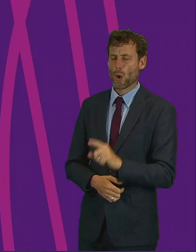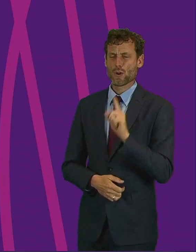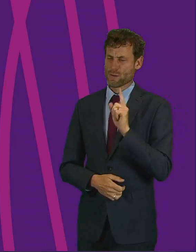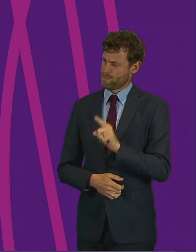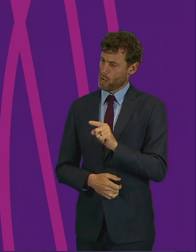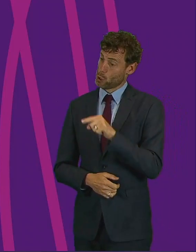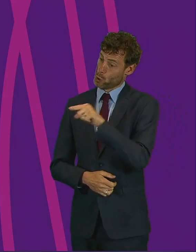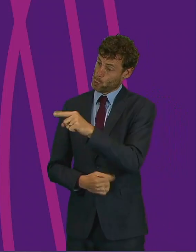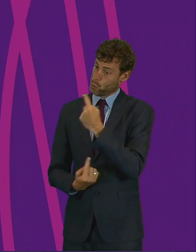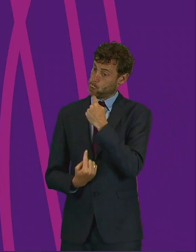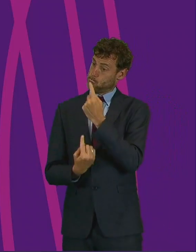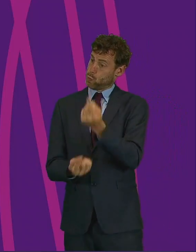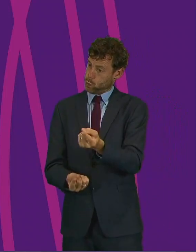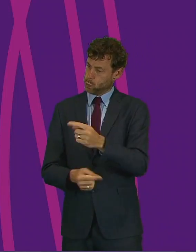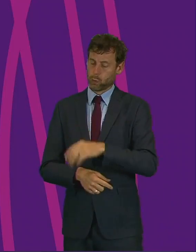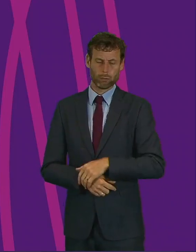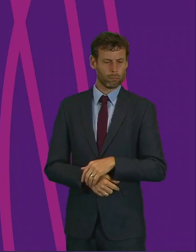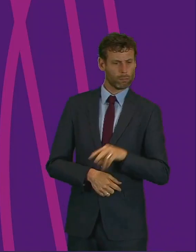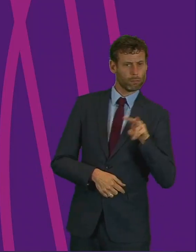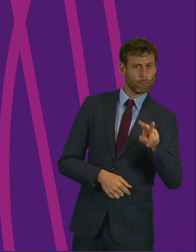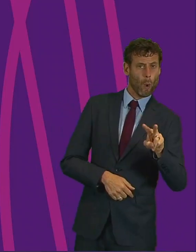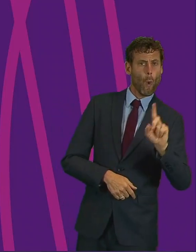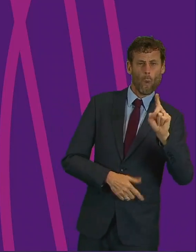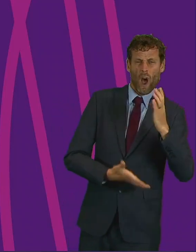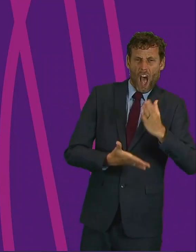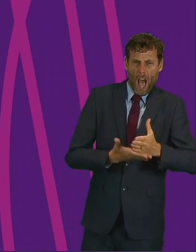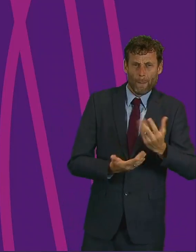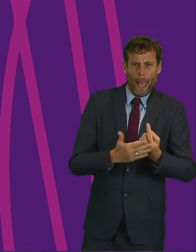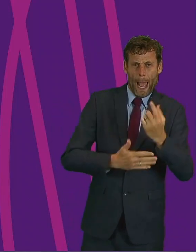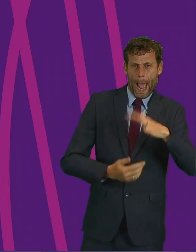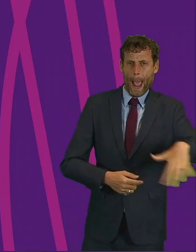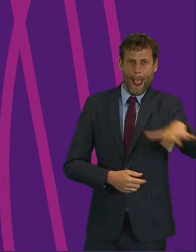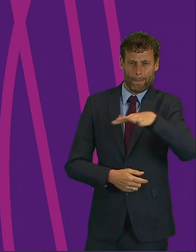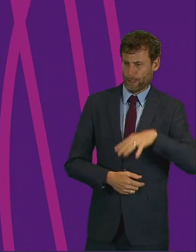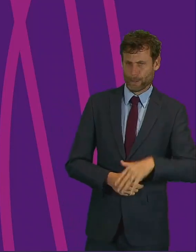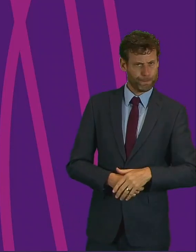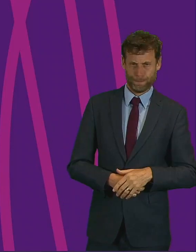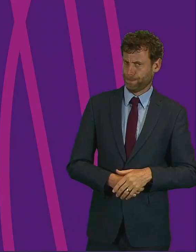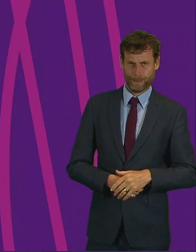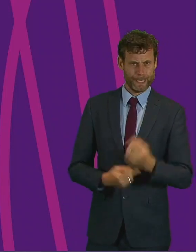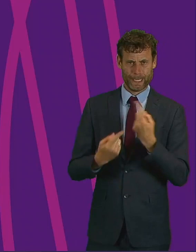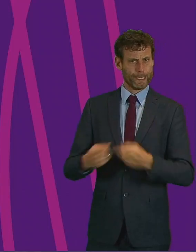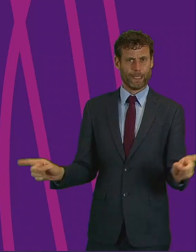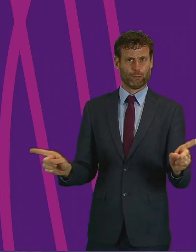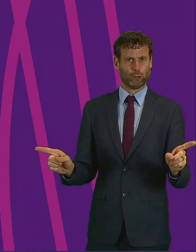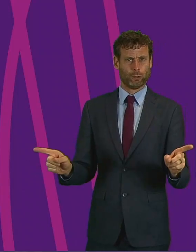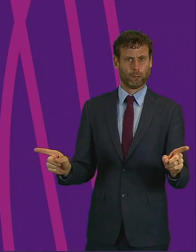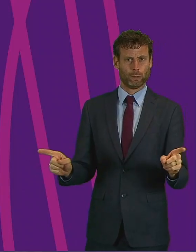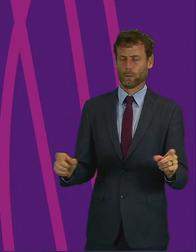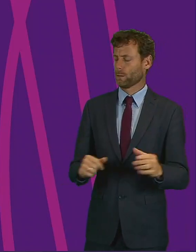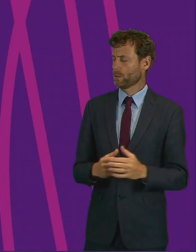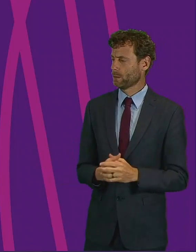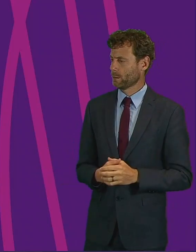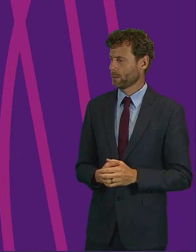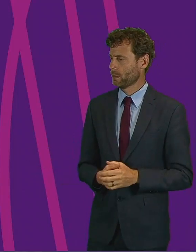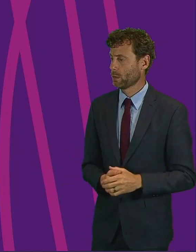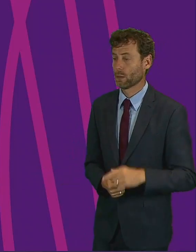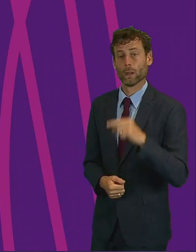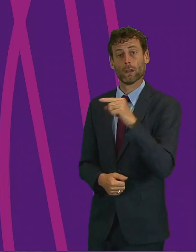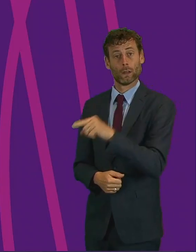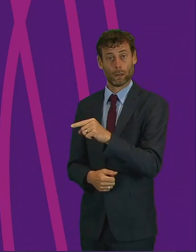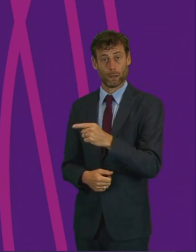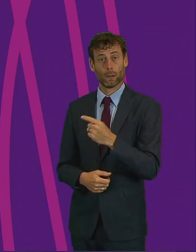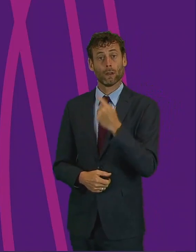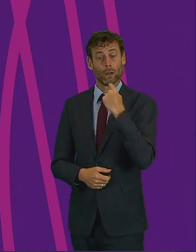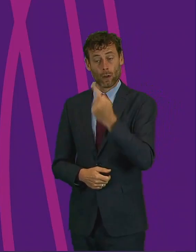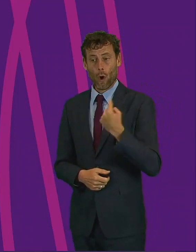between parliamentary pronouncements and the reality-facing workers in Scotland's care homes on the ground. Promises on pay,